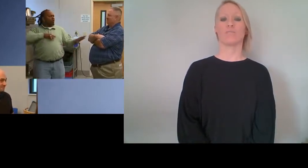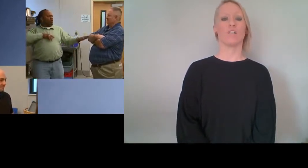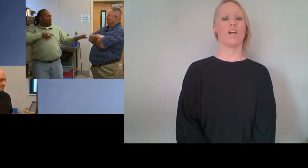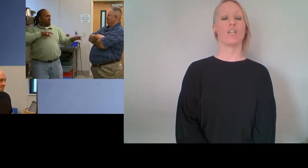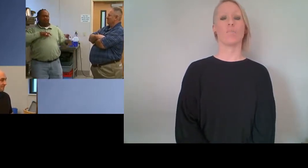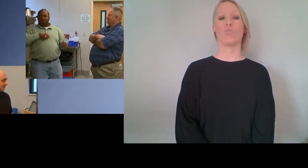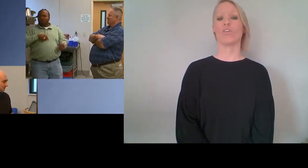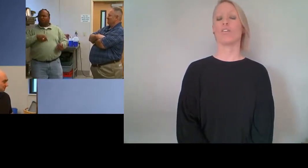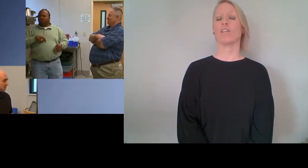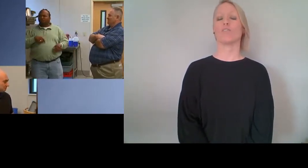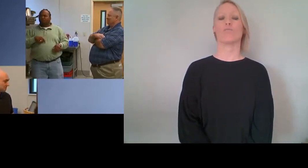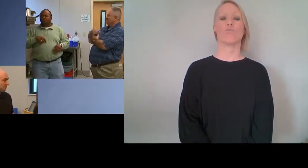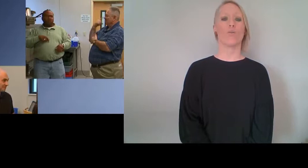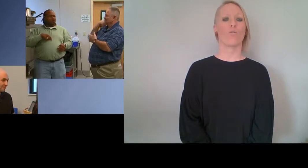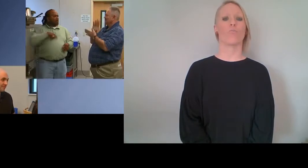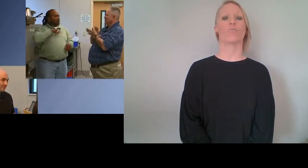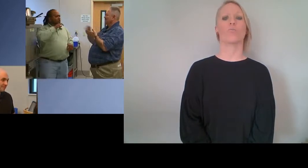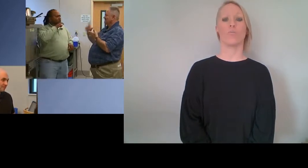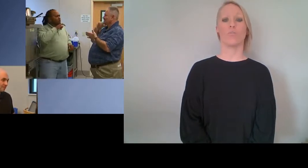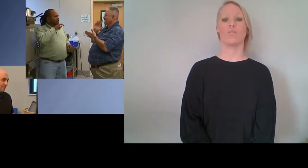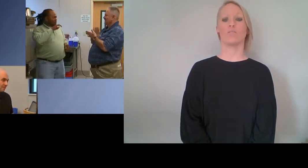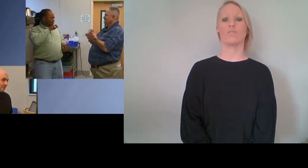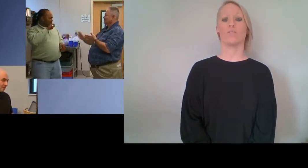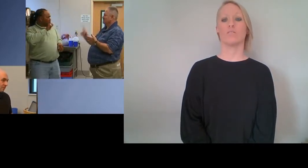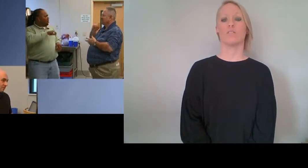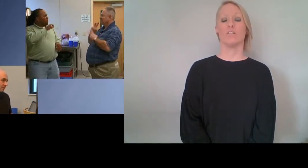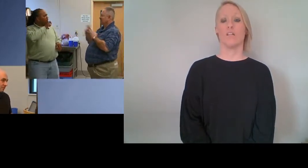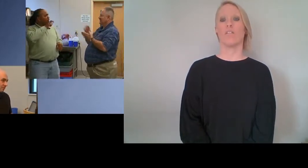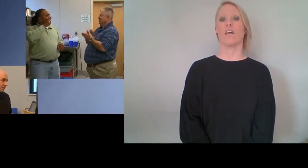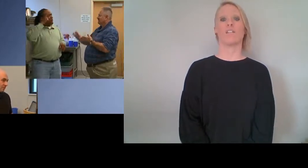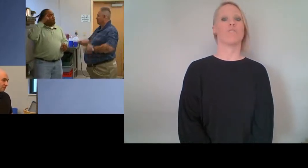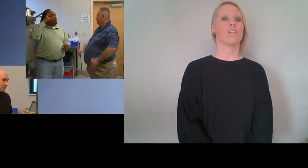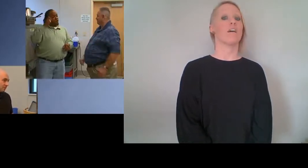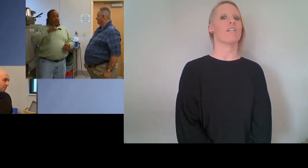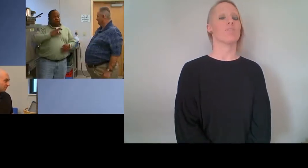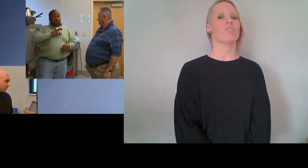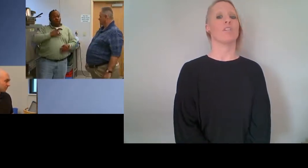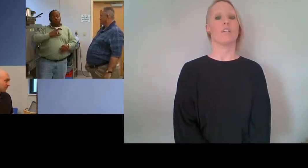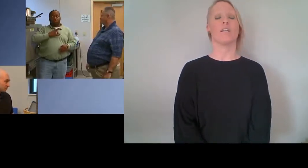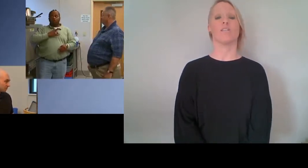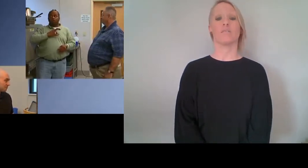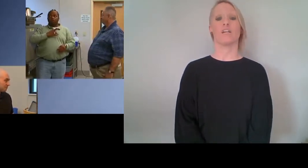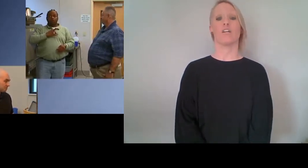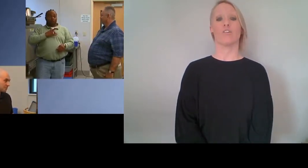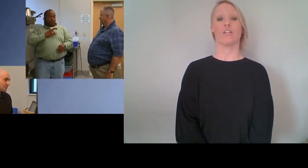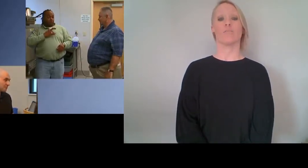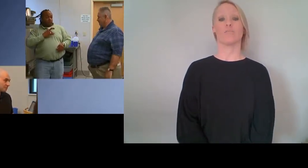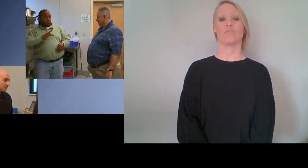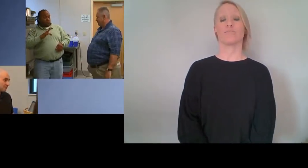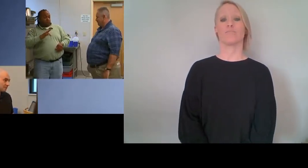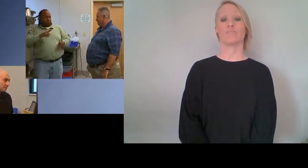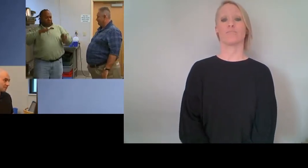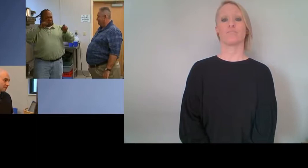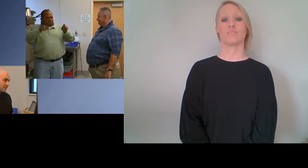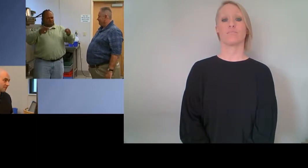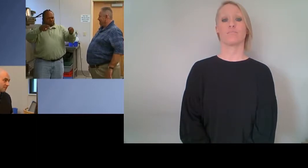the cutting board. That's so cool. That is really nice when you're cleaning. I agree.